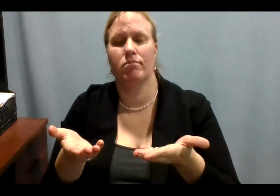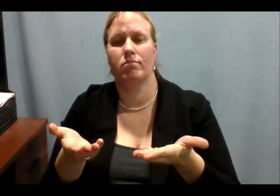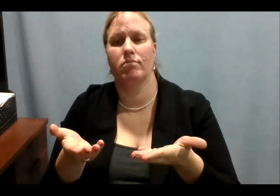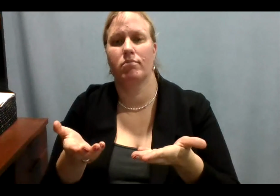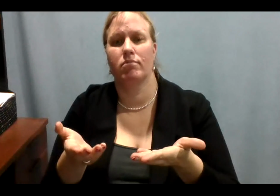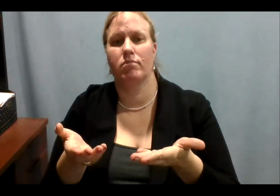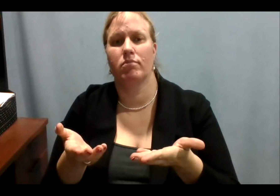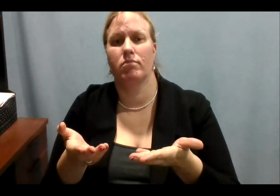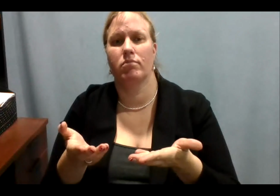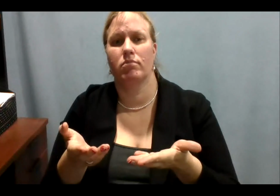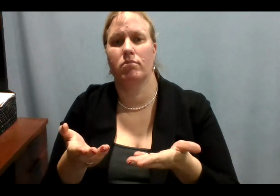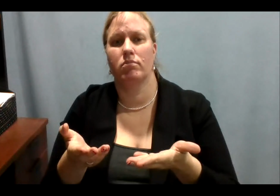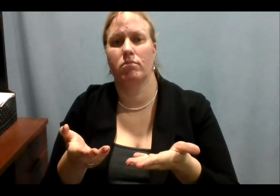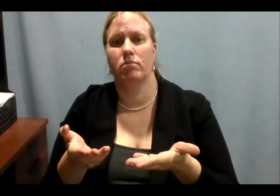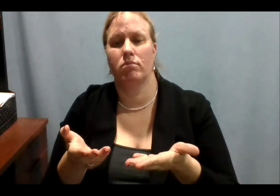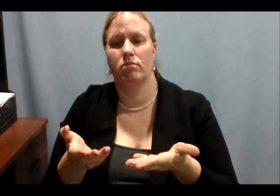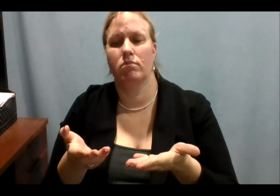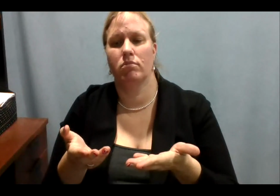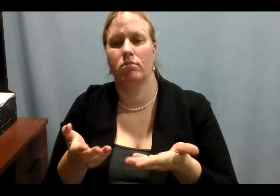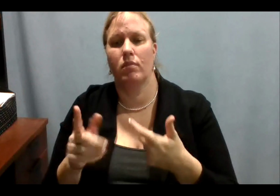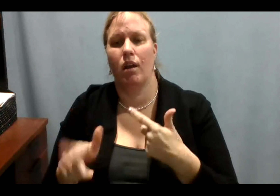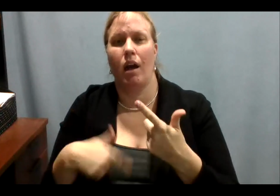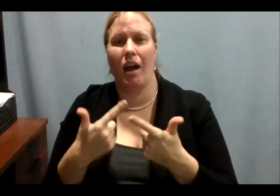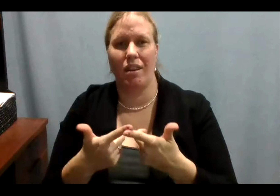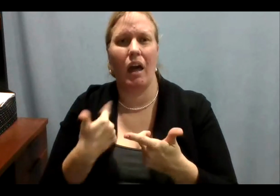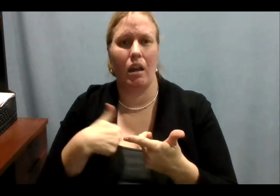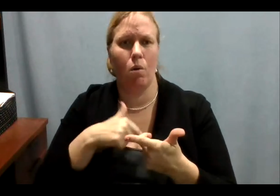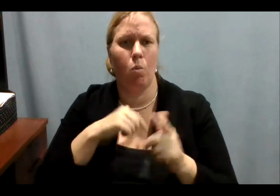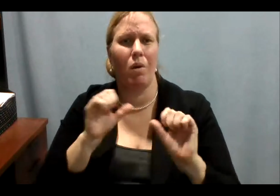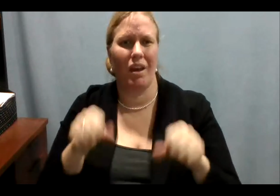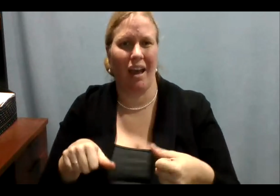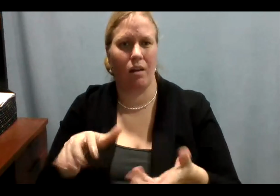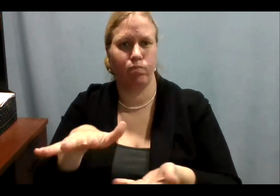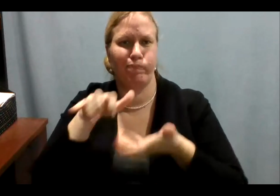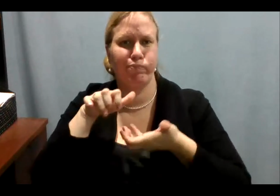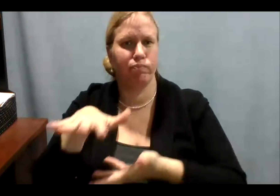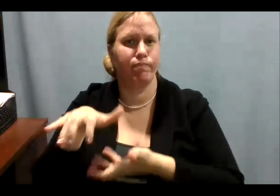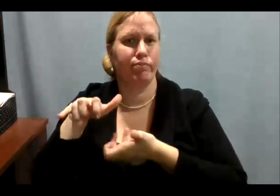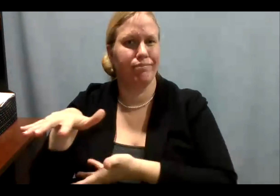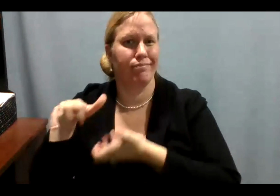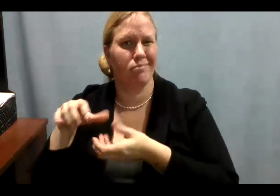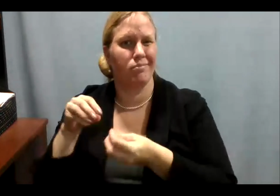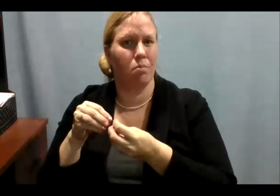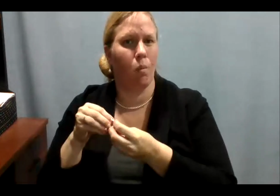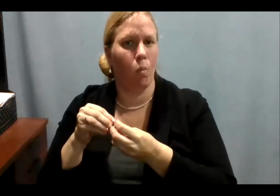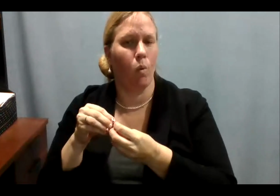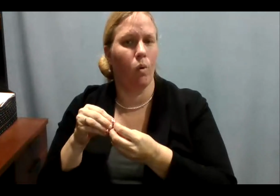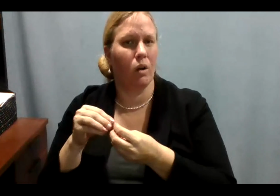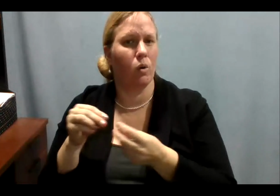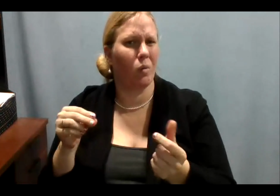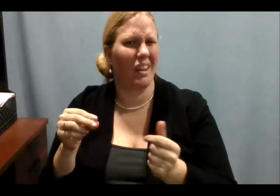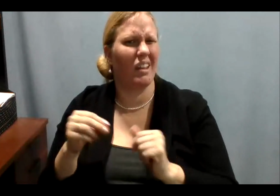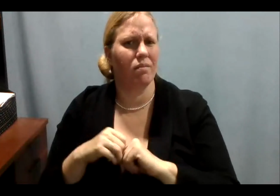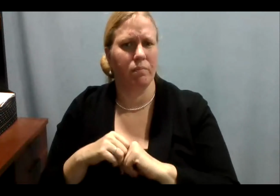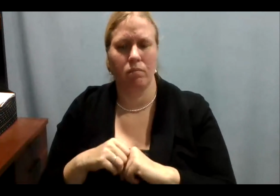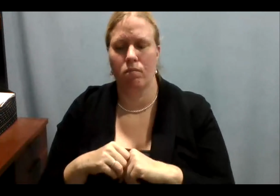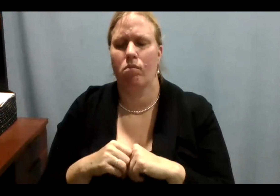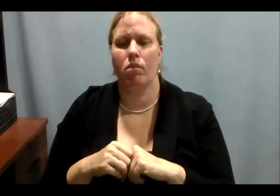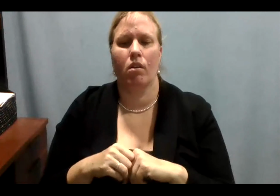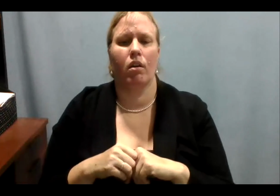getting a reduction of supply, we will be able to replenish relatively quickly. We wanted to make sure that we had